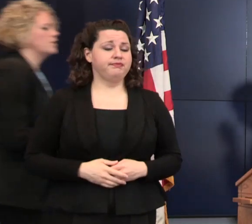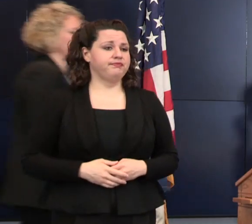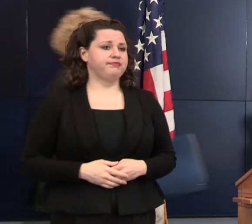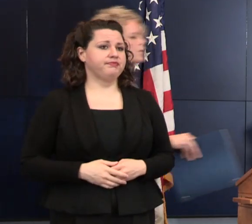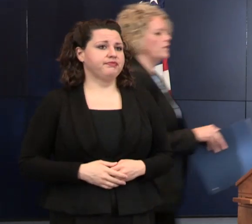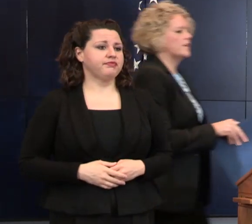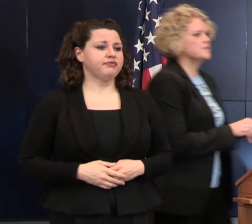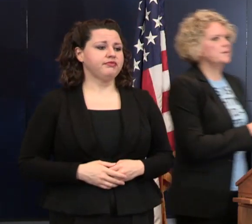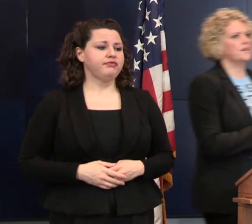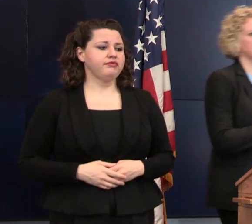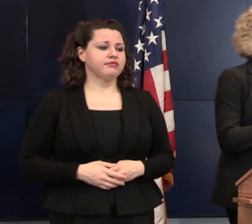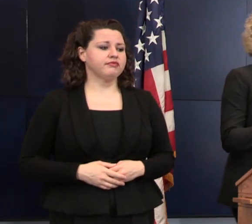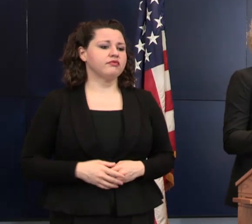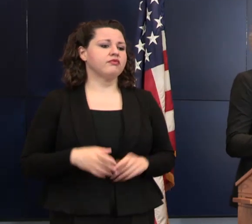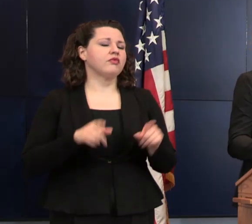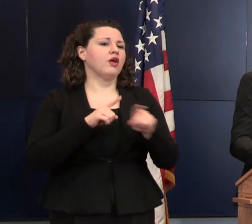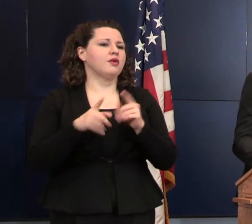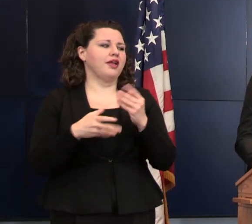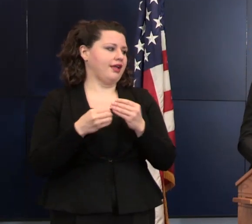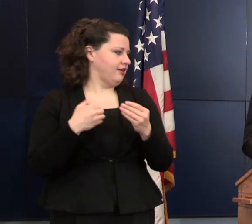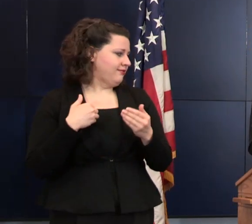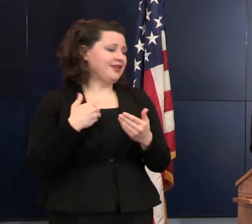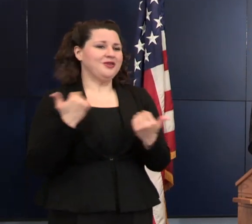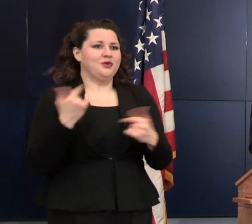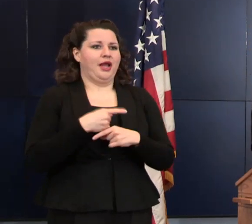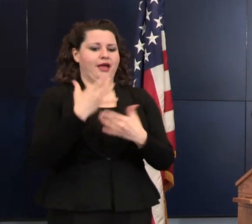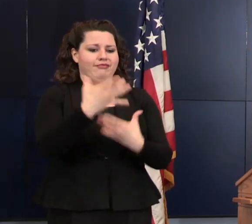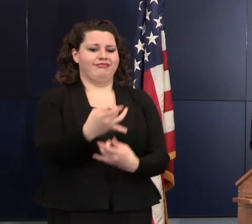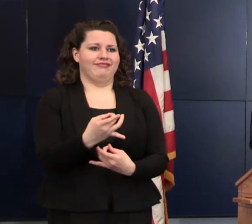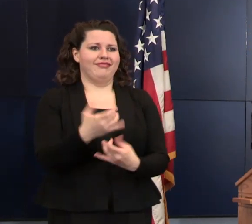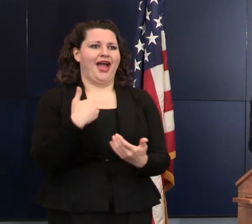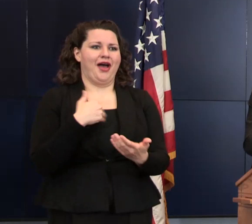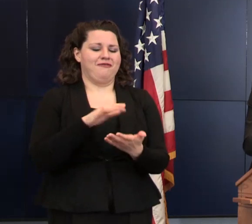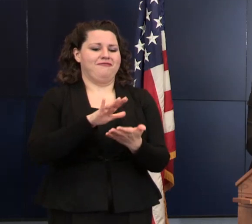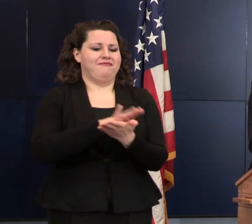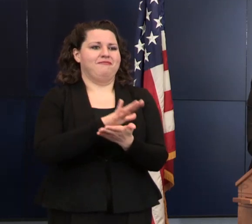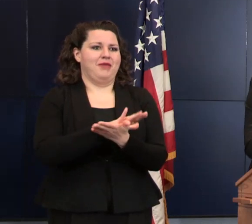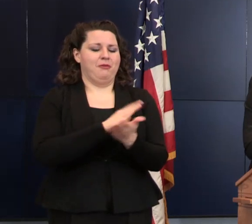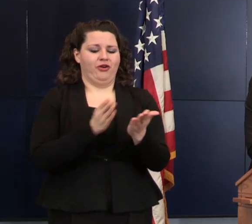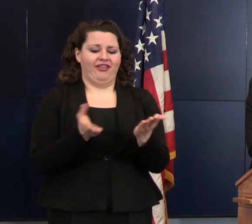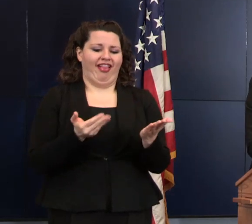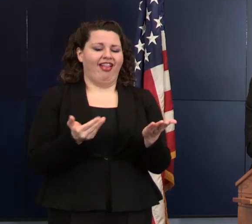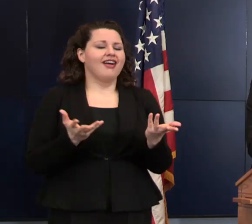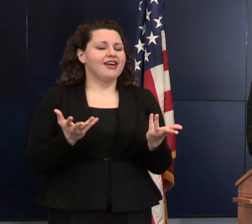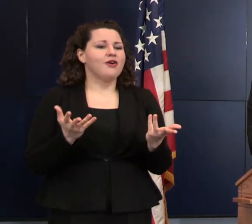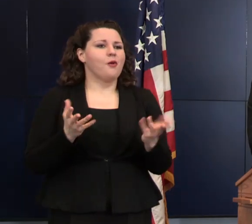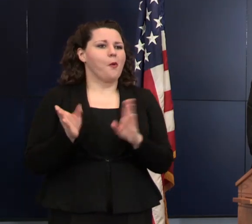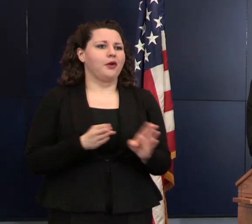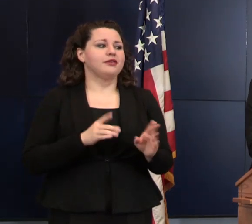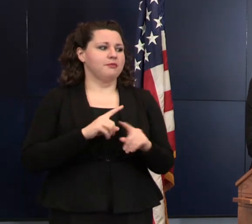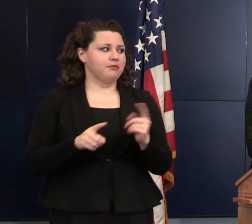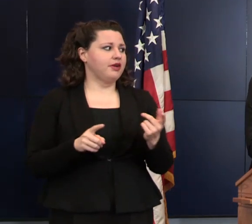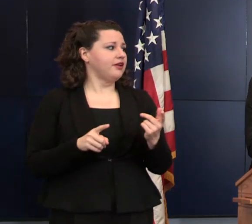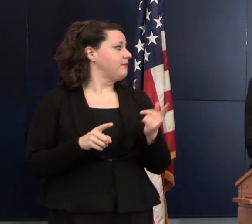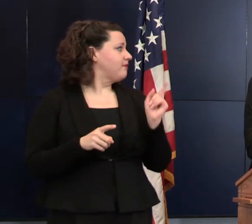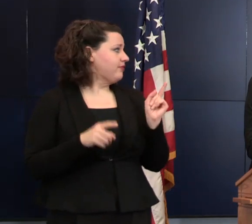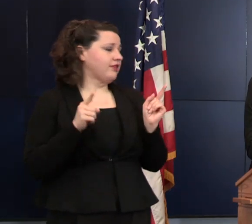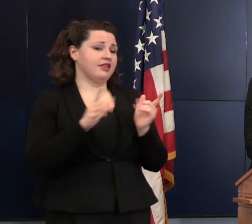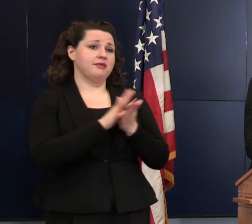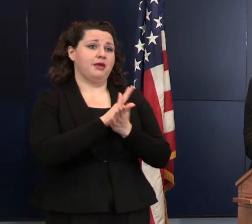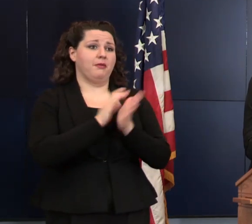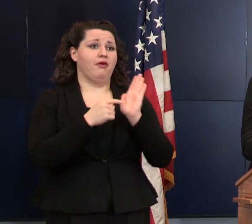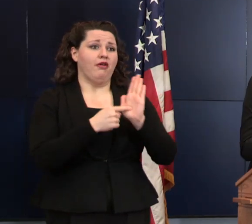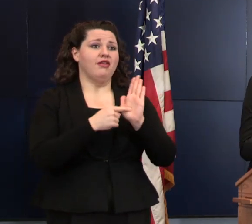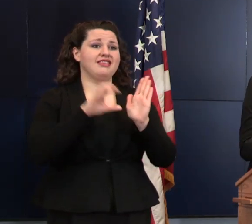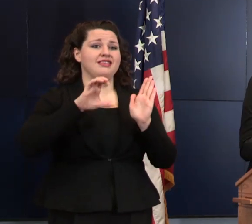But. The only thing else I would add, see, and I brought a binder today, so I'm organized with my papers and I'm not flipping them all around, but there's this nice document that the CDC